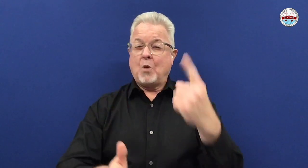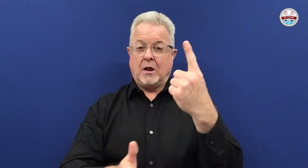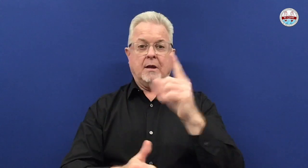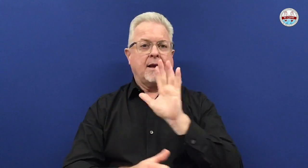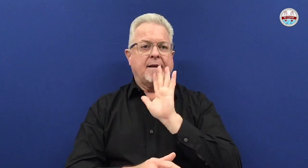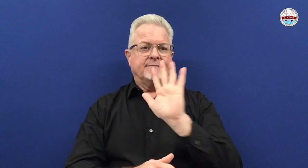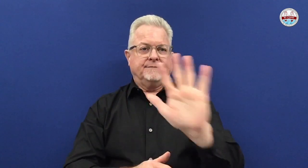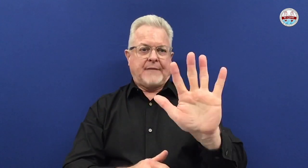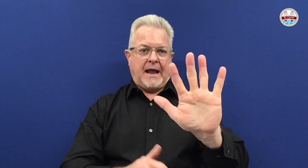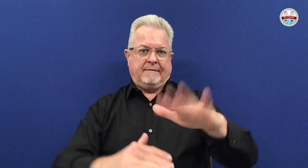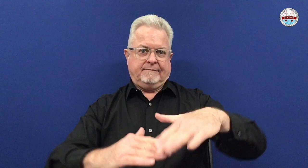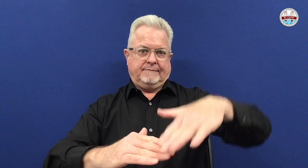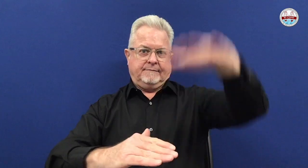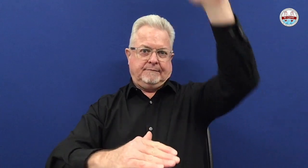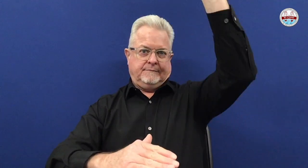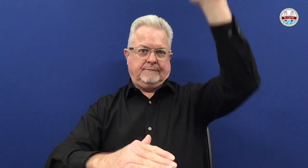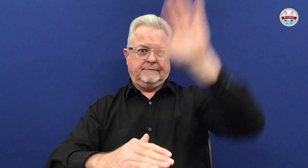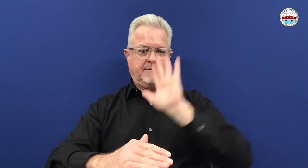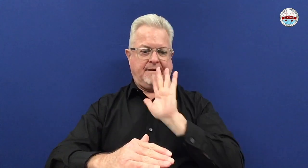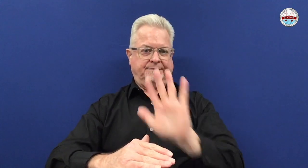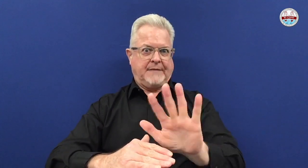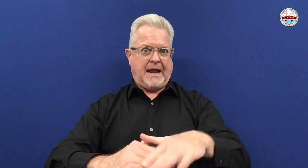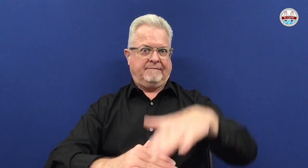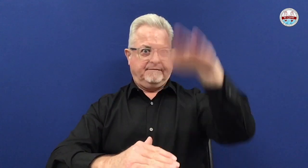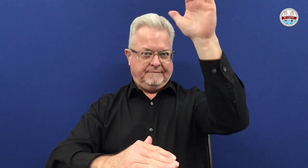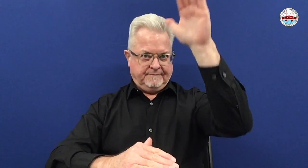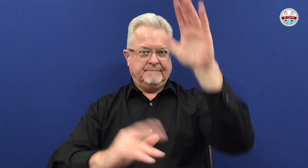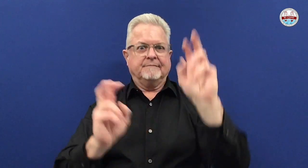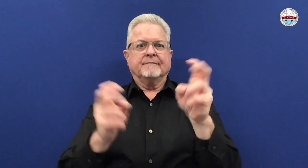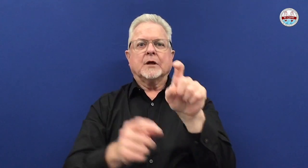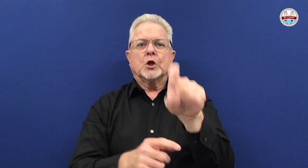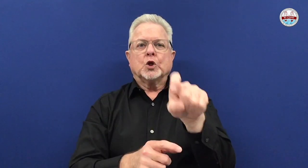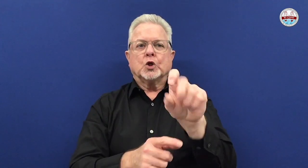and this is actually for anyone who is age 5 or older,